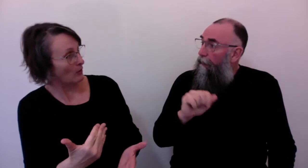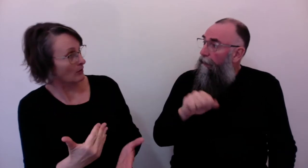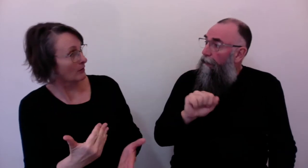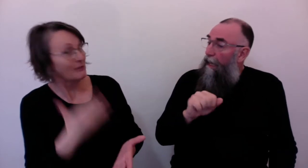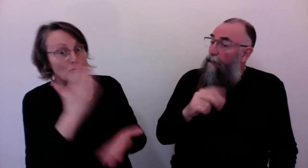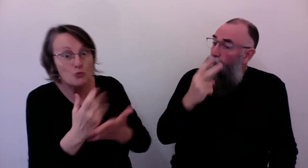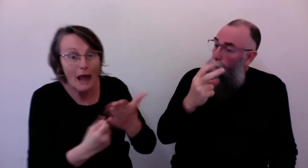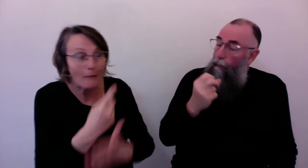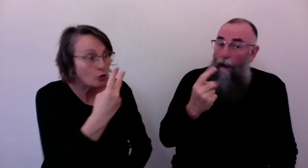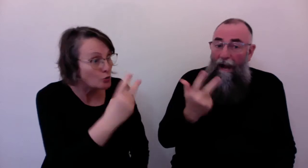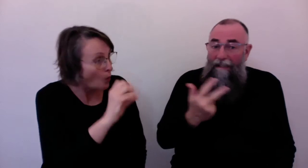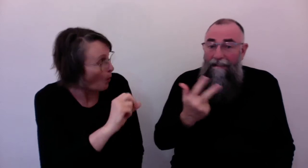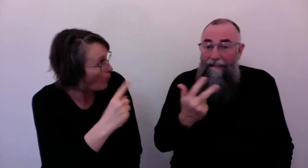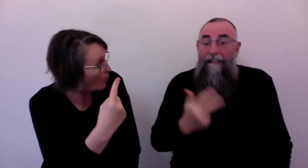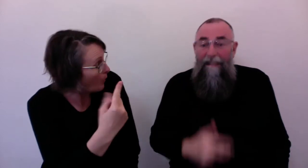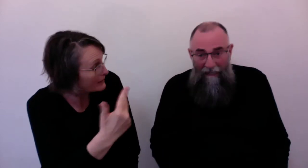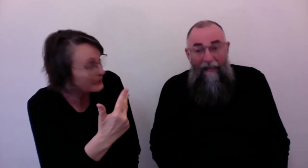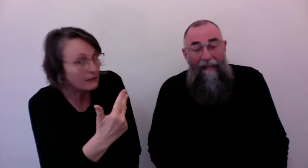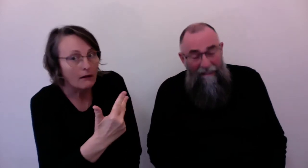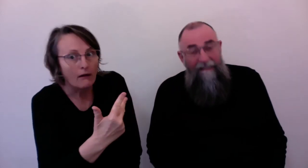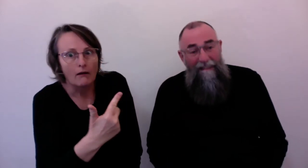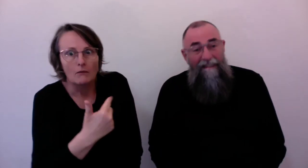2018. Wow. That makes for a Yeah, blood boil. 2018. Yeah.